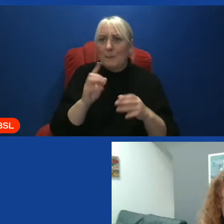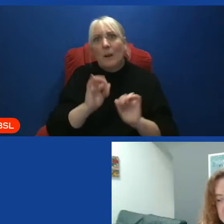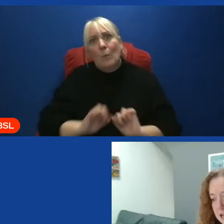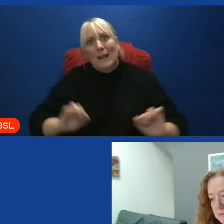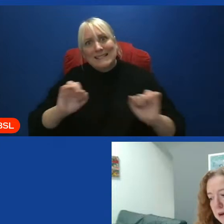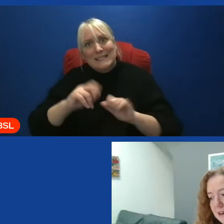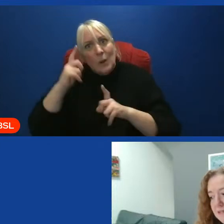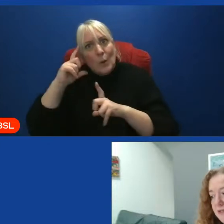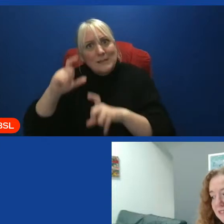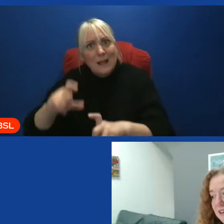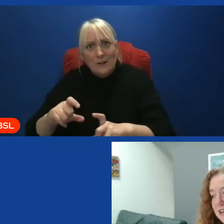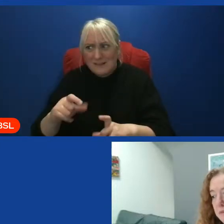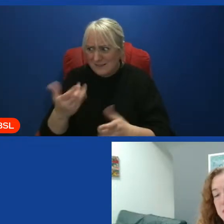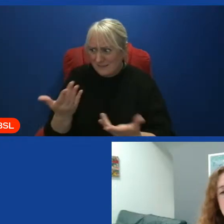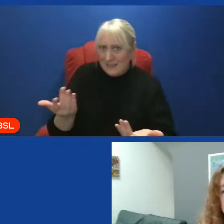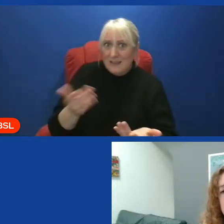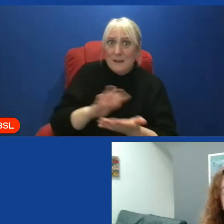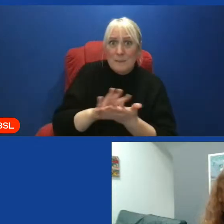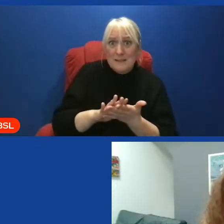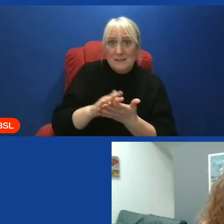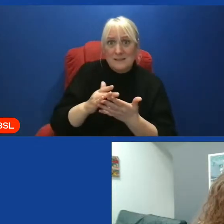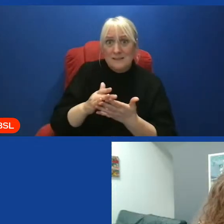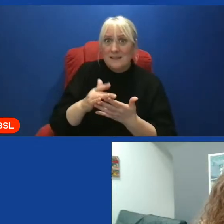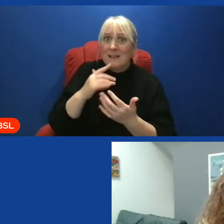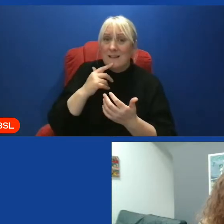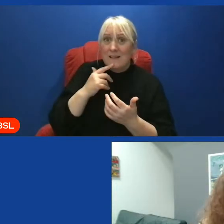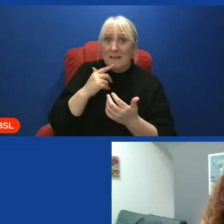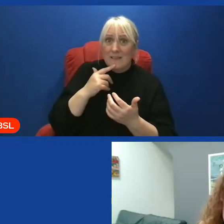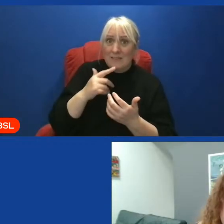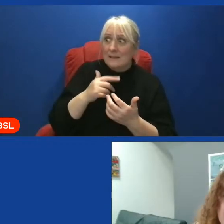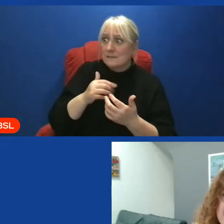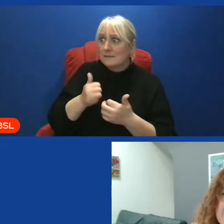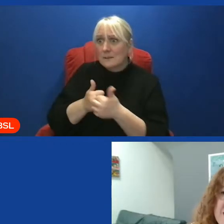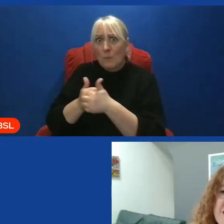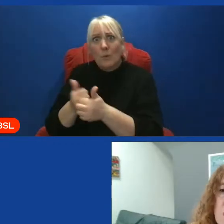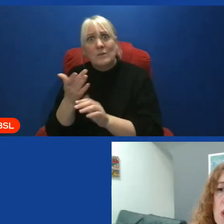around the impact of asylum and immigration